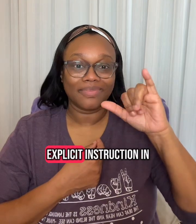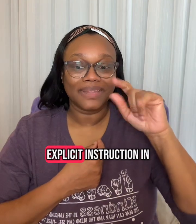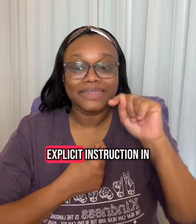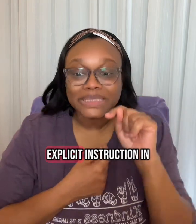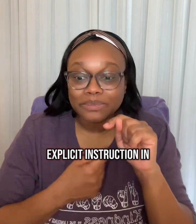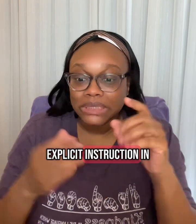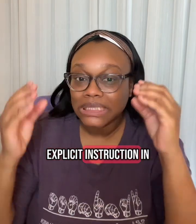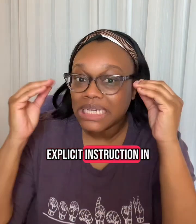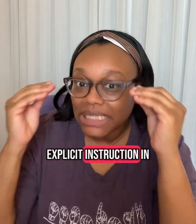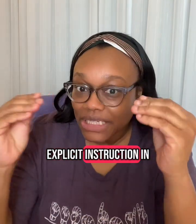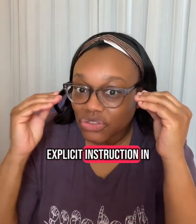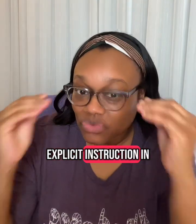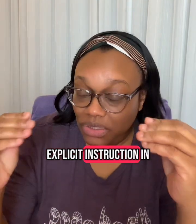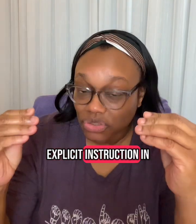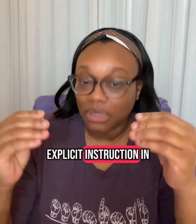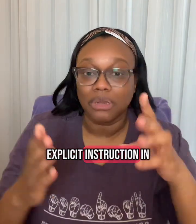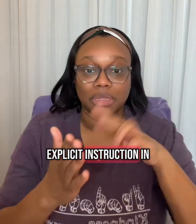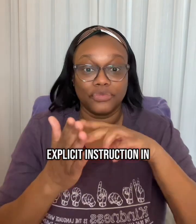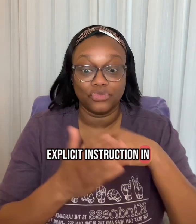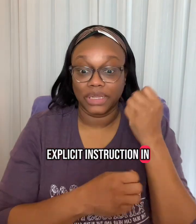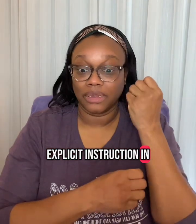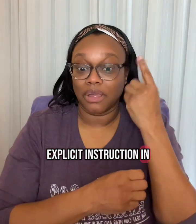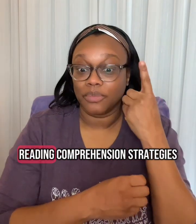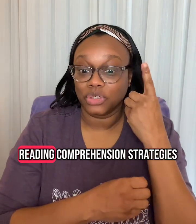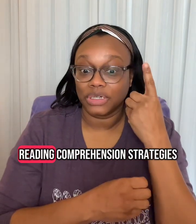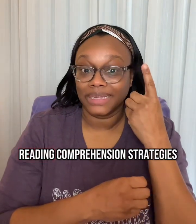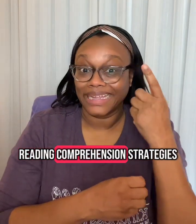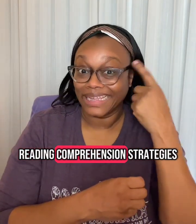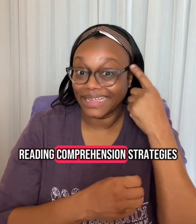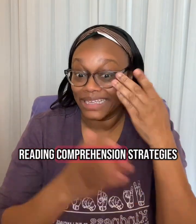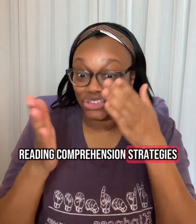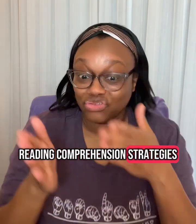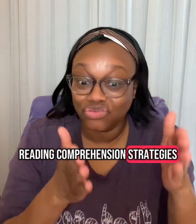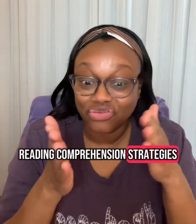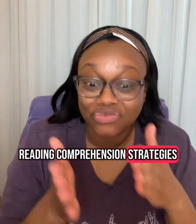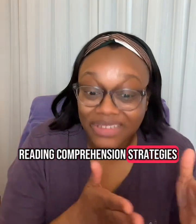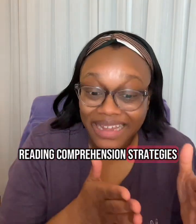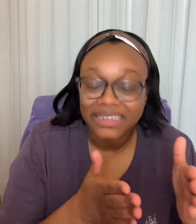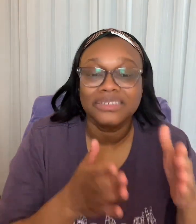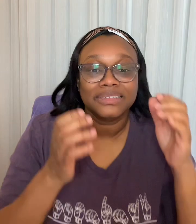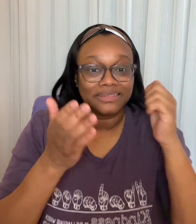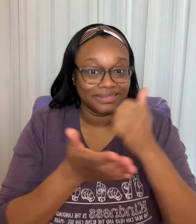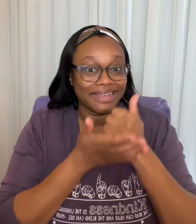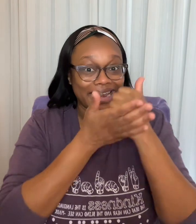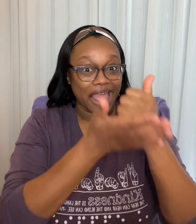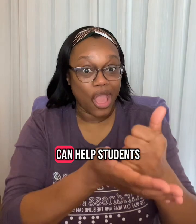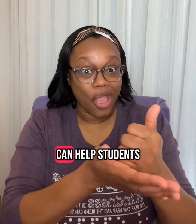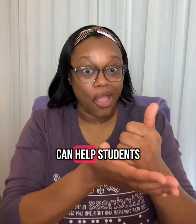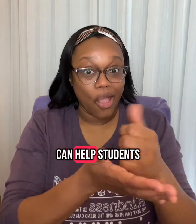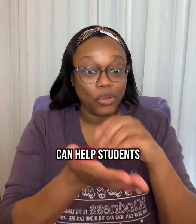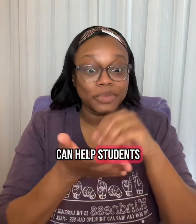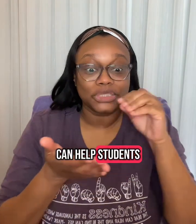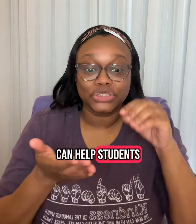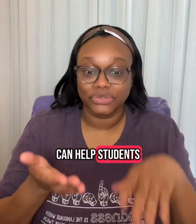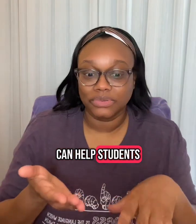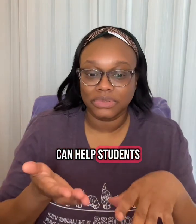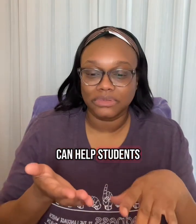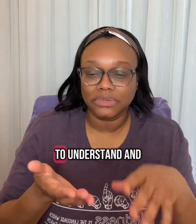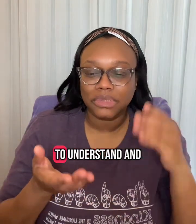Explicit instruction in reading comprehension strategies can help students